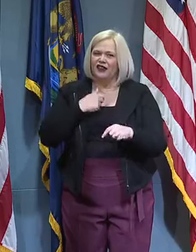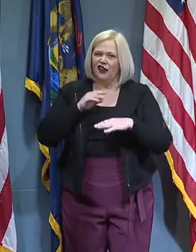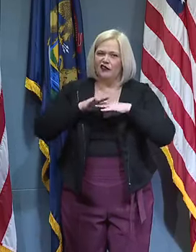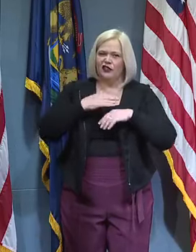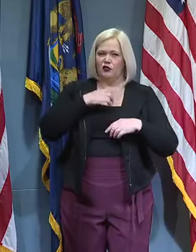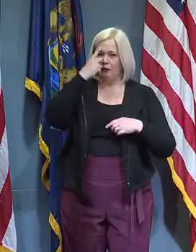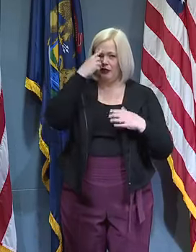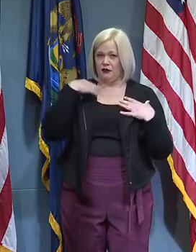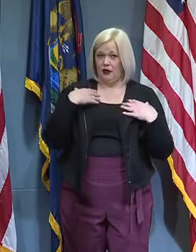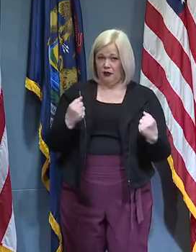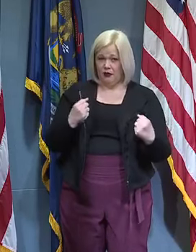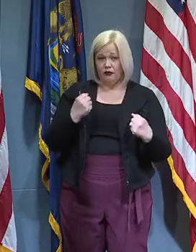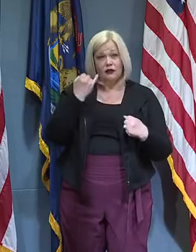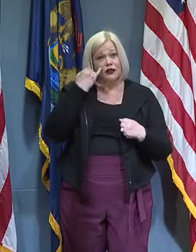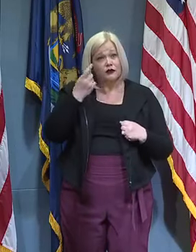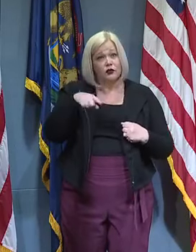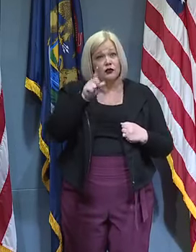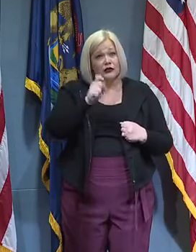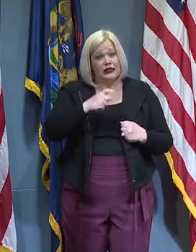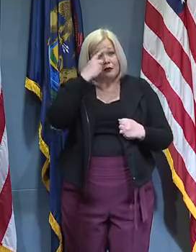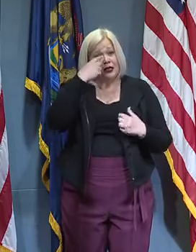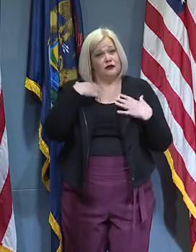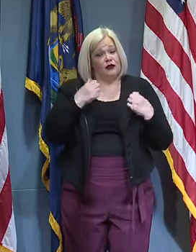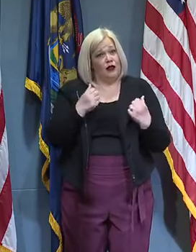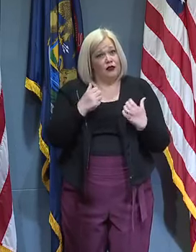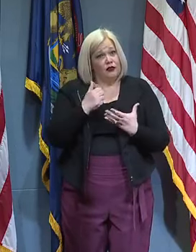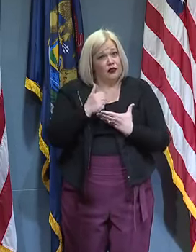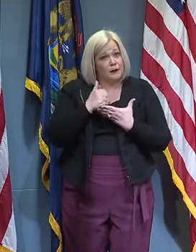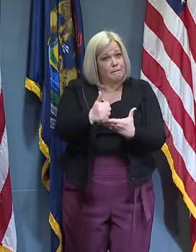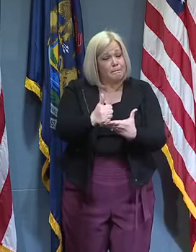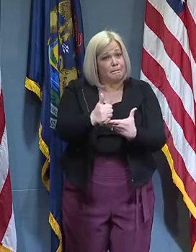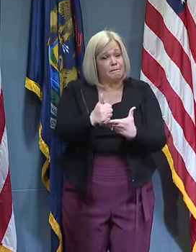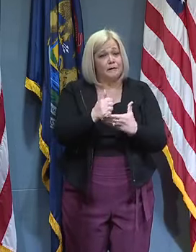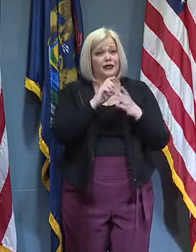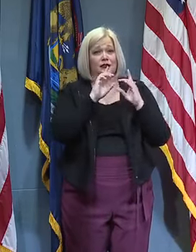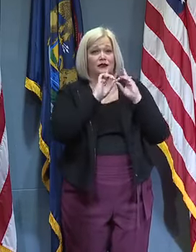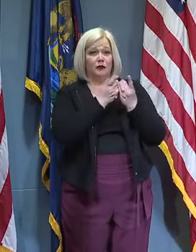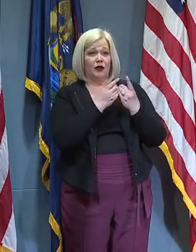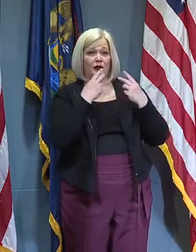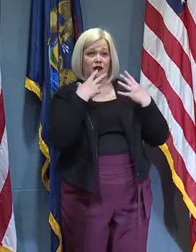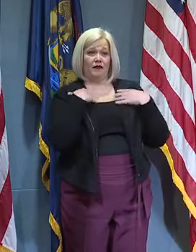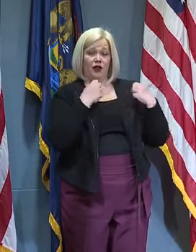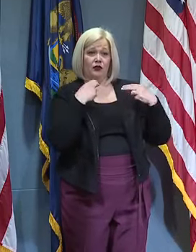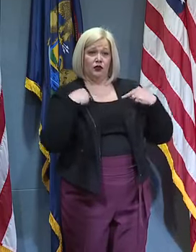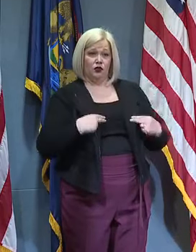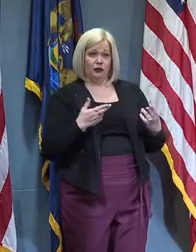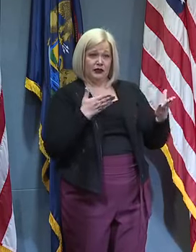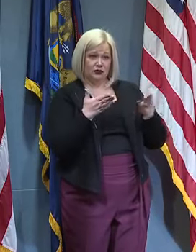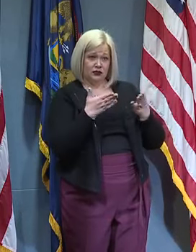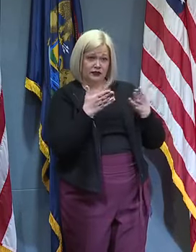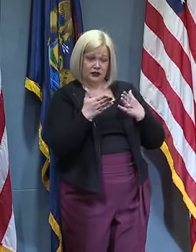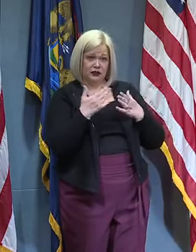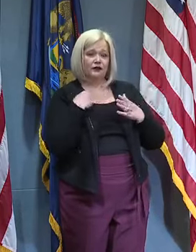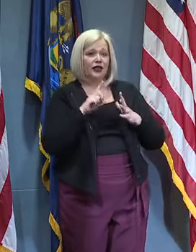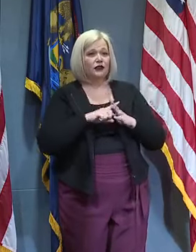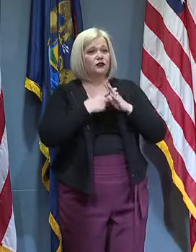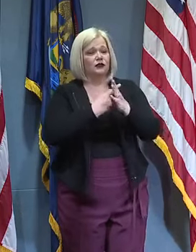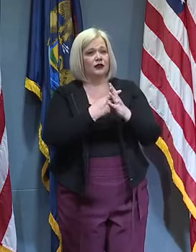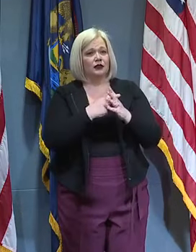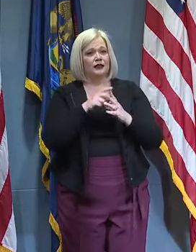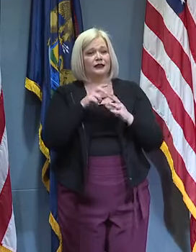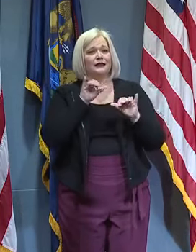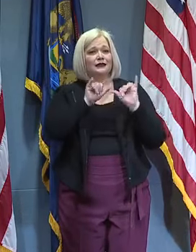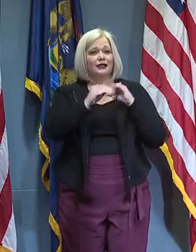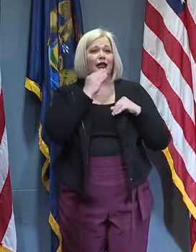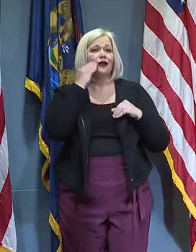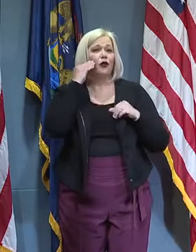So if you need some help, the Department of Health and Human Services has launched the Stay Home, Stay Well website